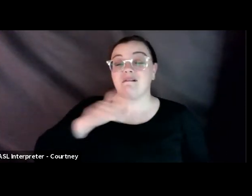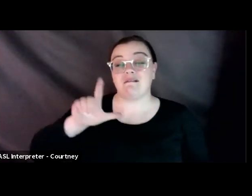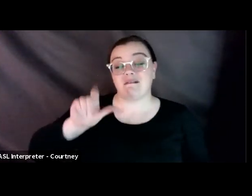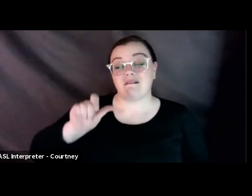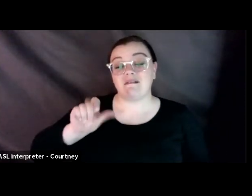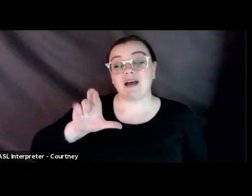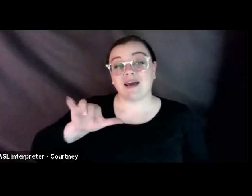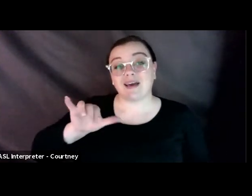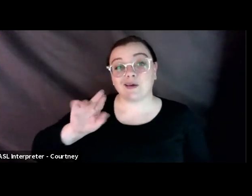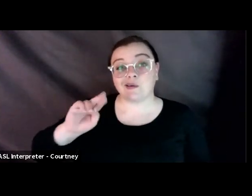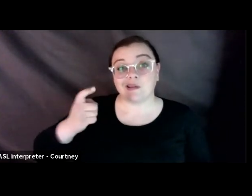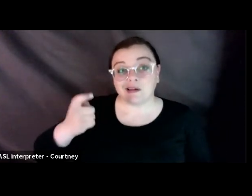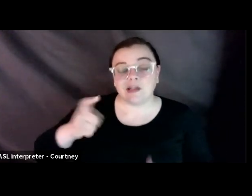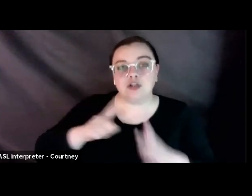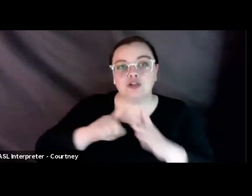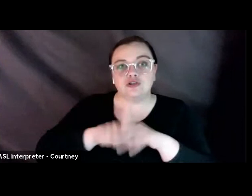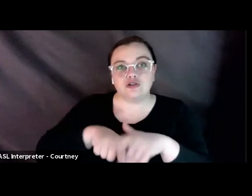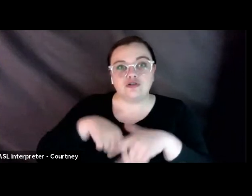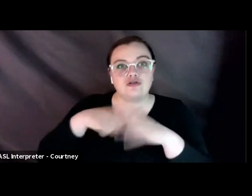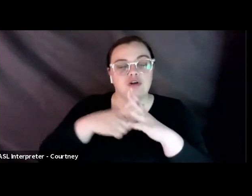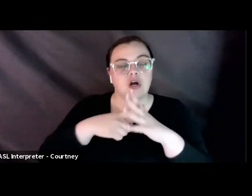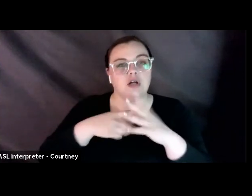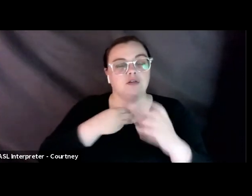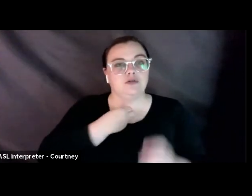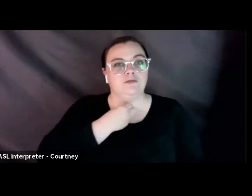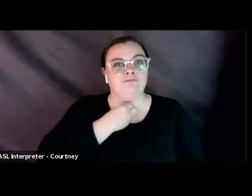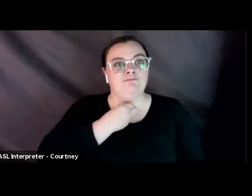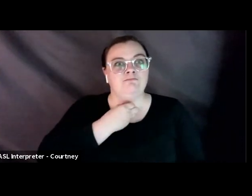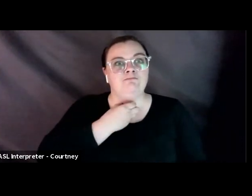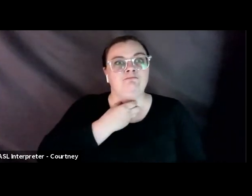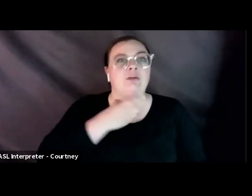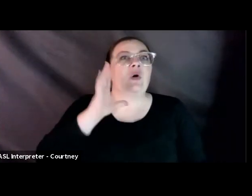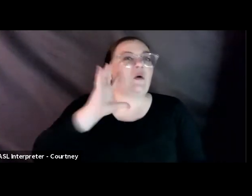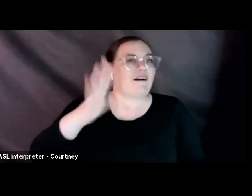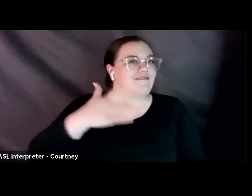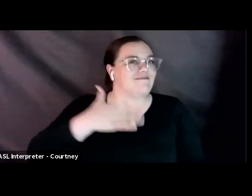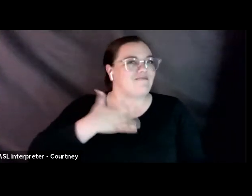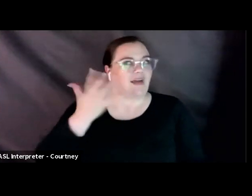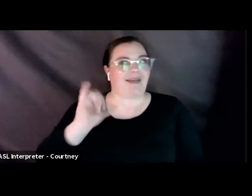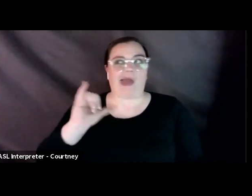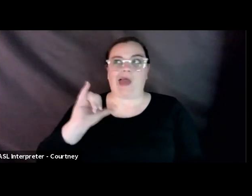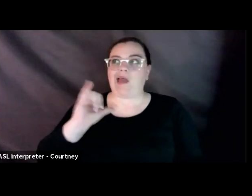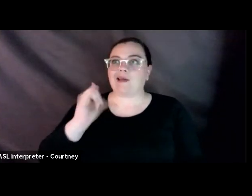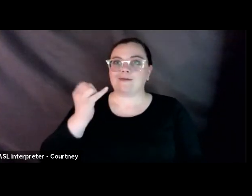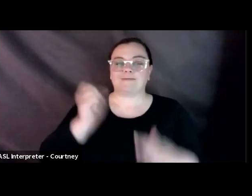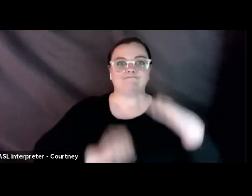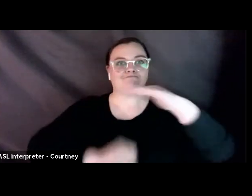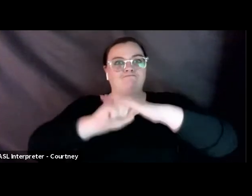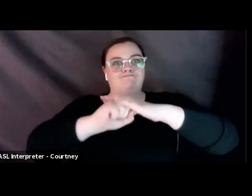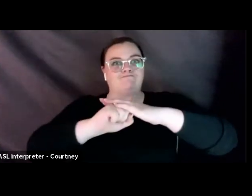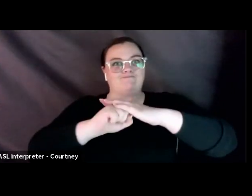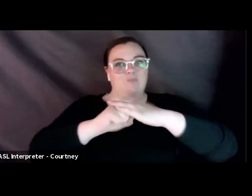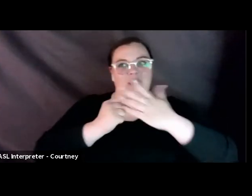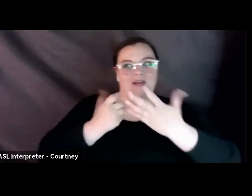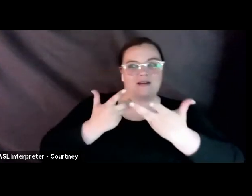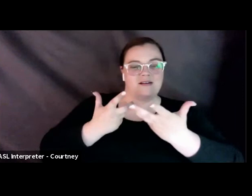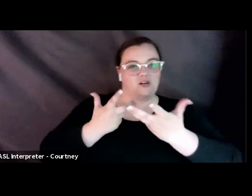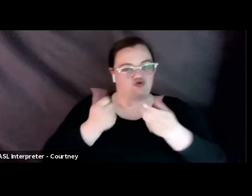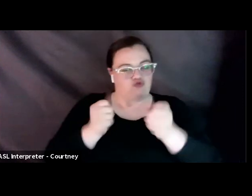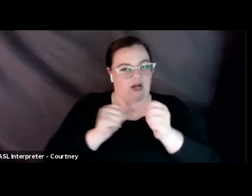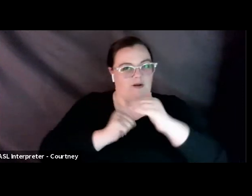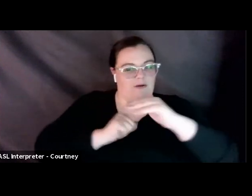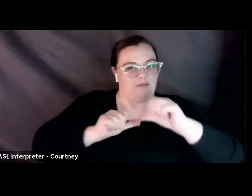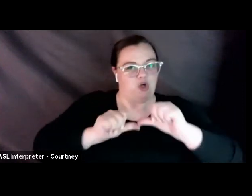up, it's gonna feel like you're hitting a ceiling and you can't get above it because you're too busy pushing,